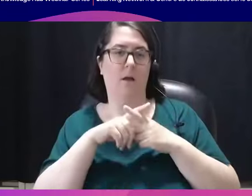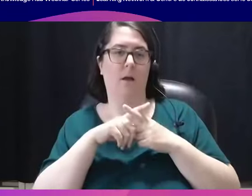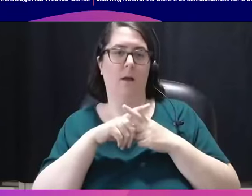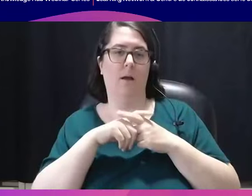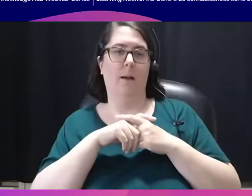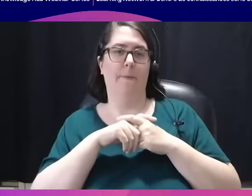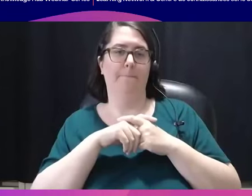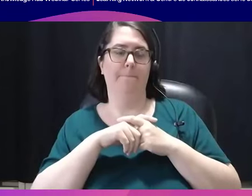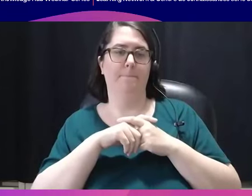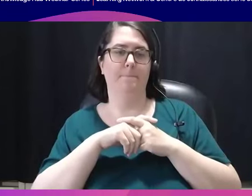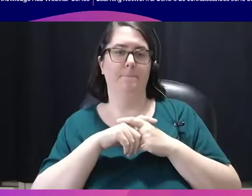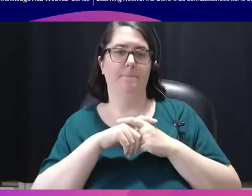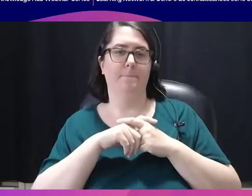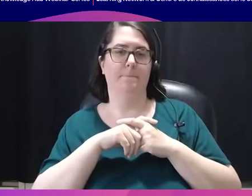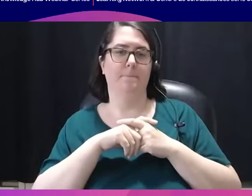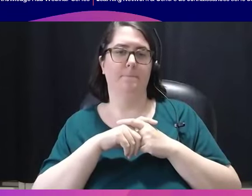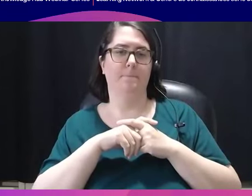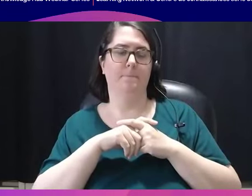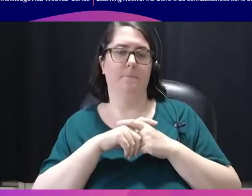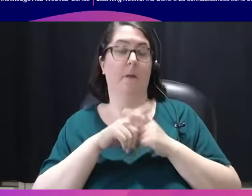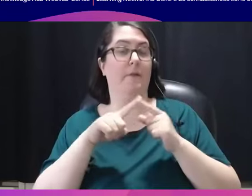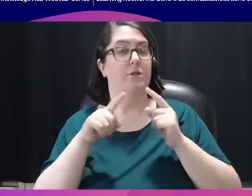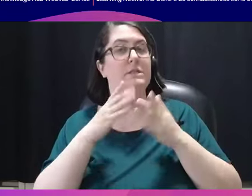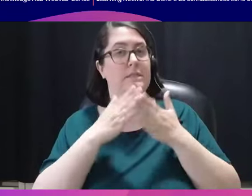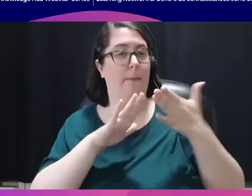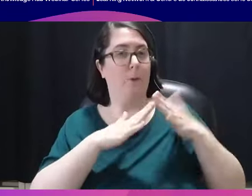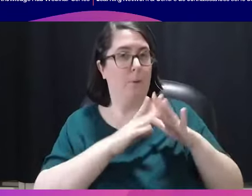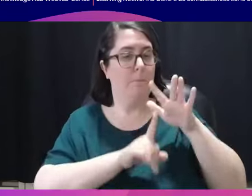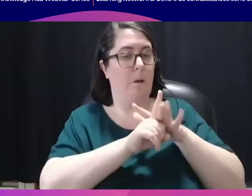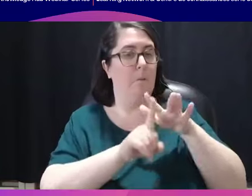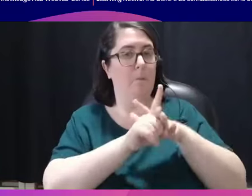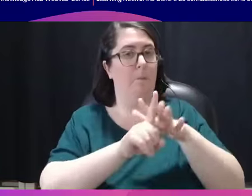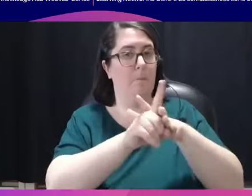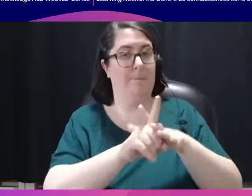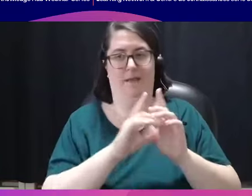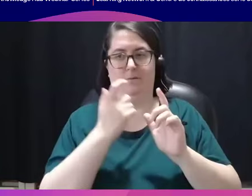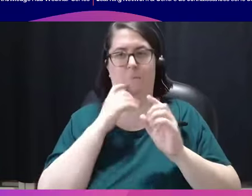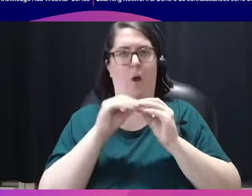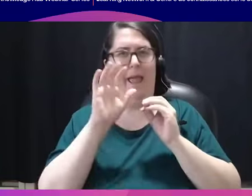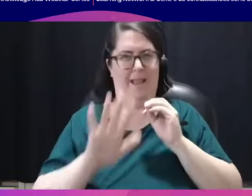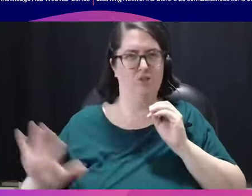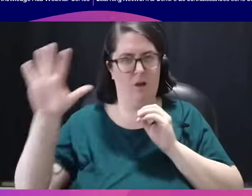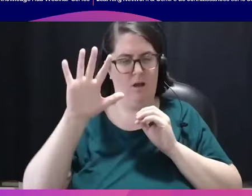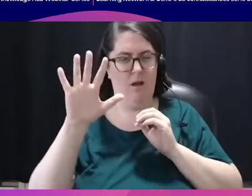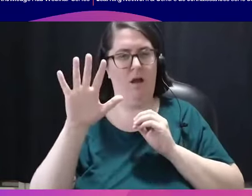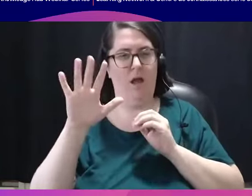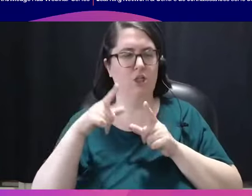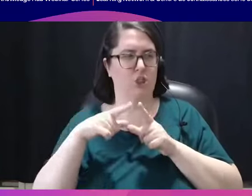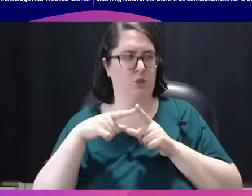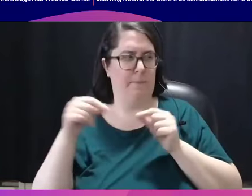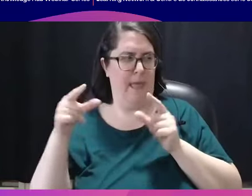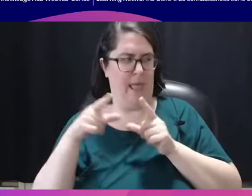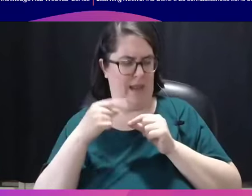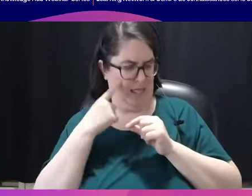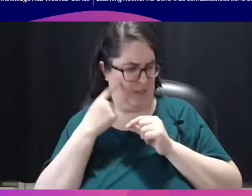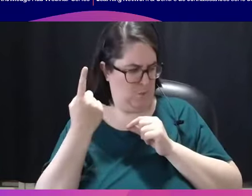there's like tenets of communities that pop up more recently in Asia as well. I believe in Japan might have been one of